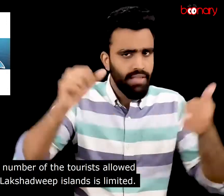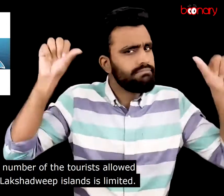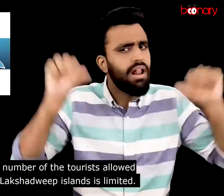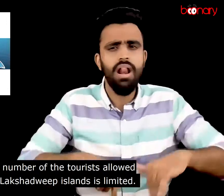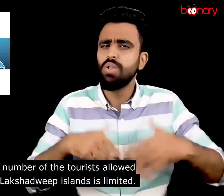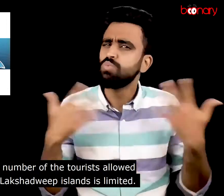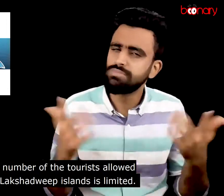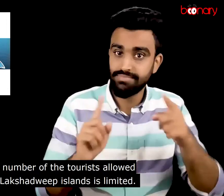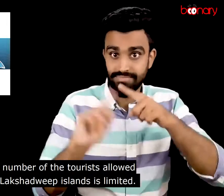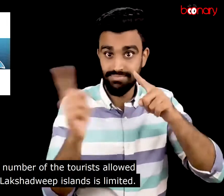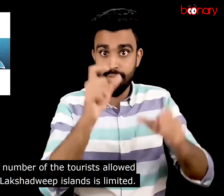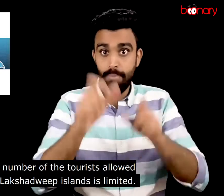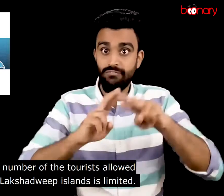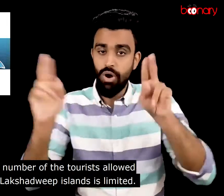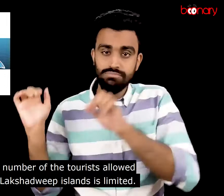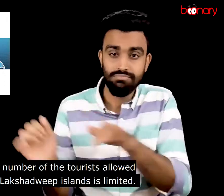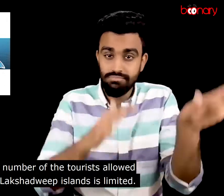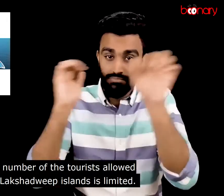allowed on Lakshidweep islands is limited.